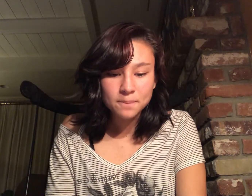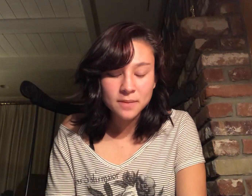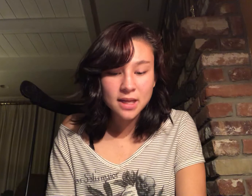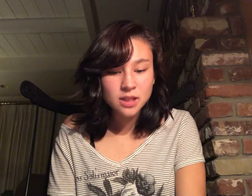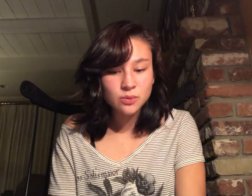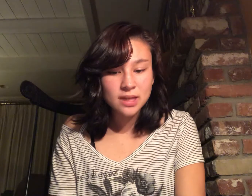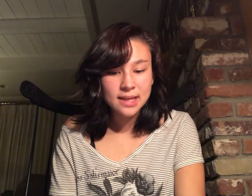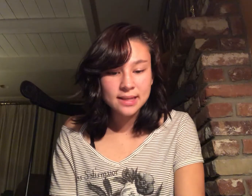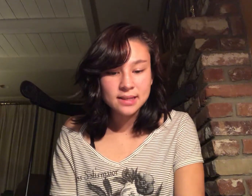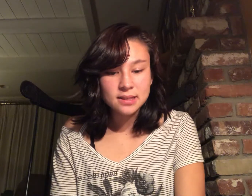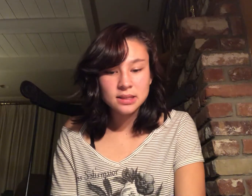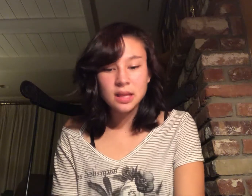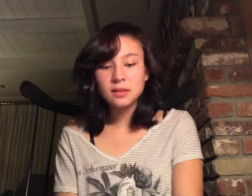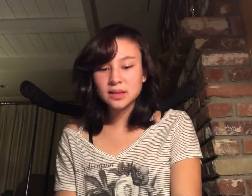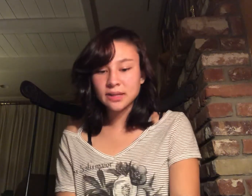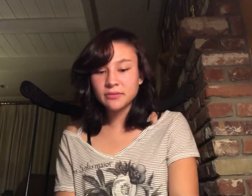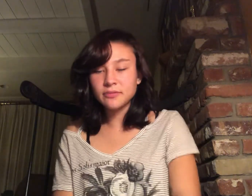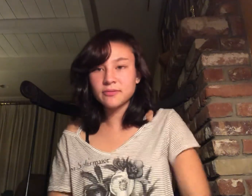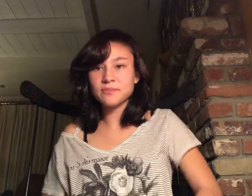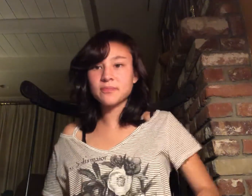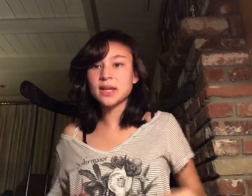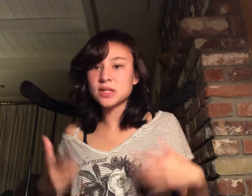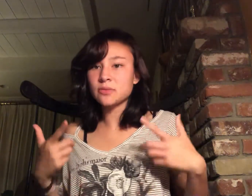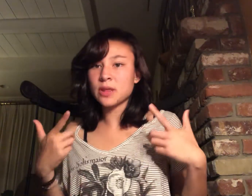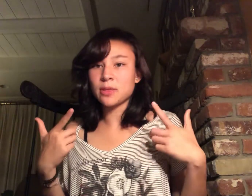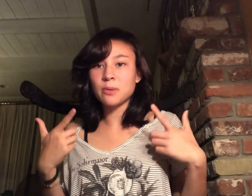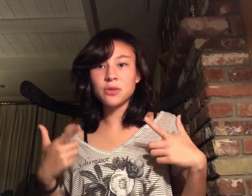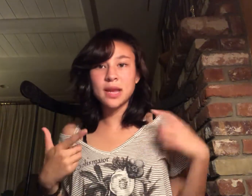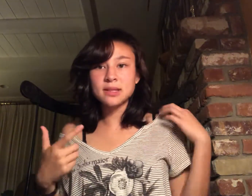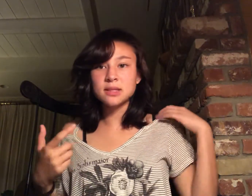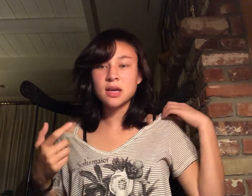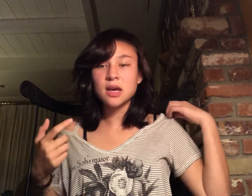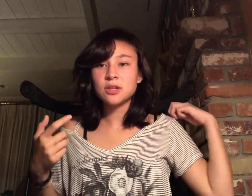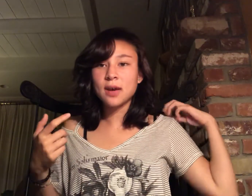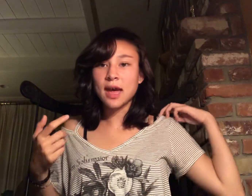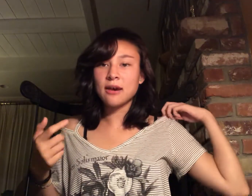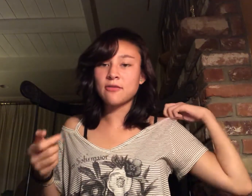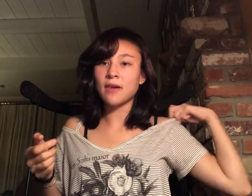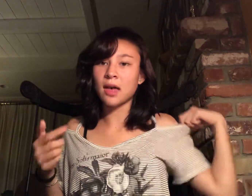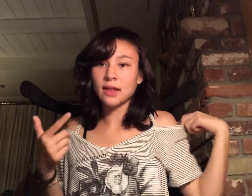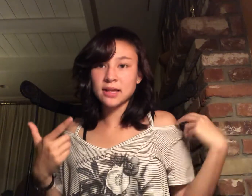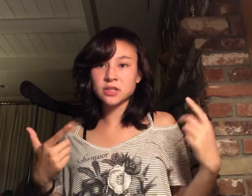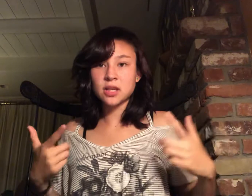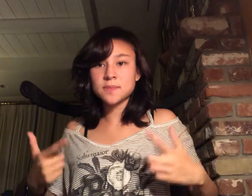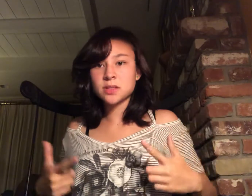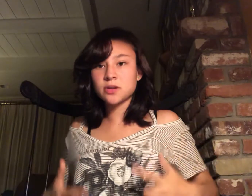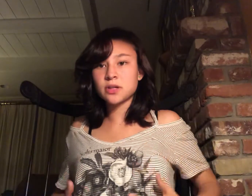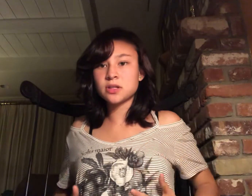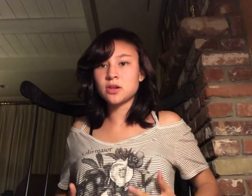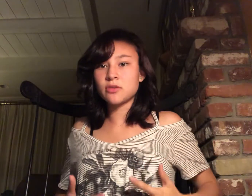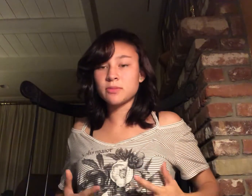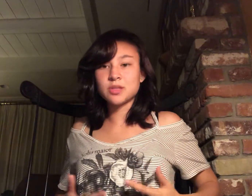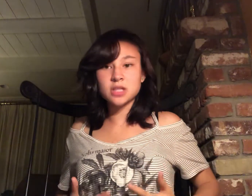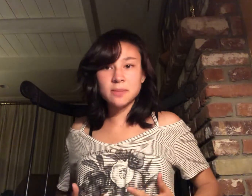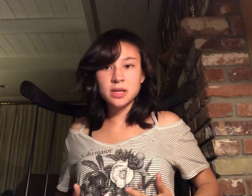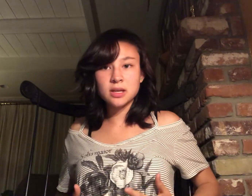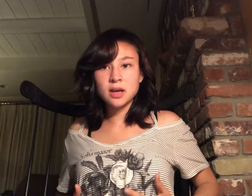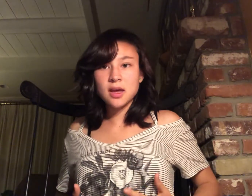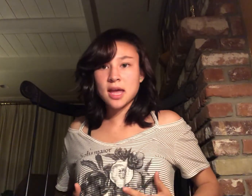The next one is live. It's with both hands. You have L hand shapes. You're going to go from your stomach